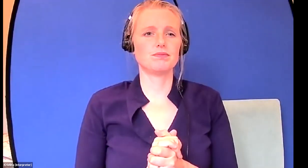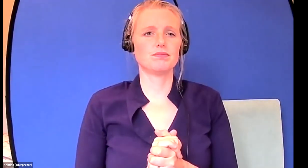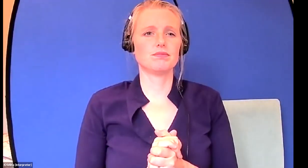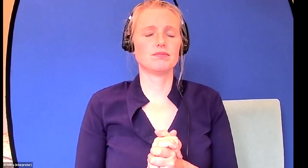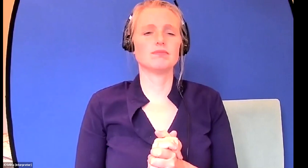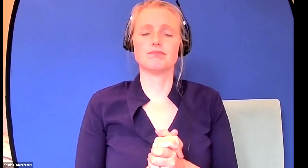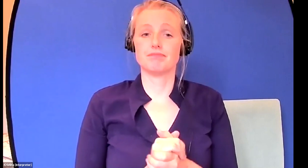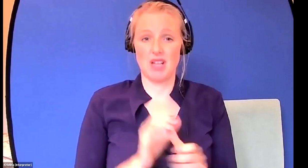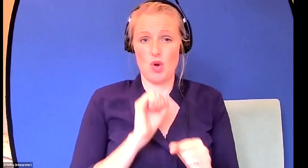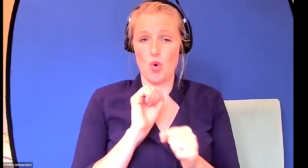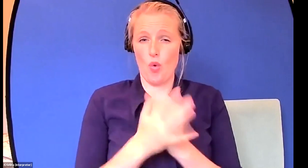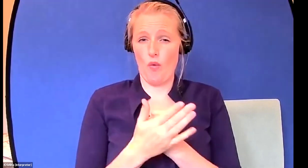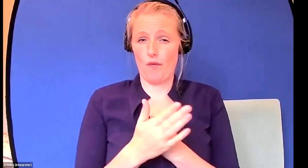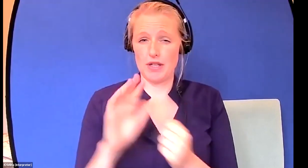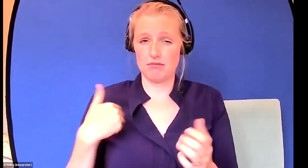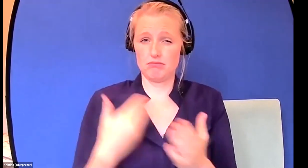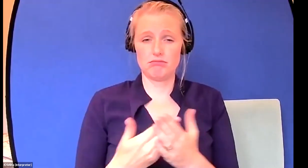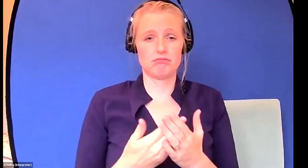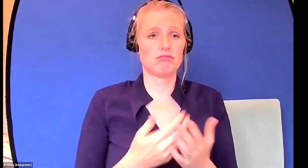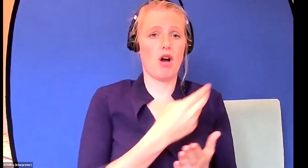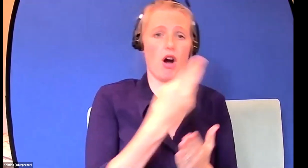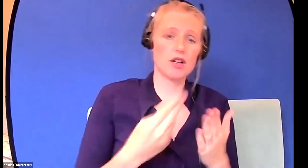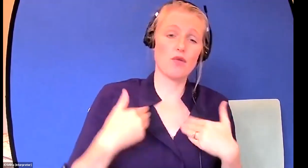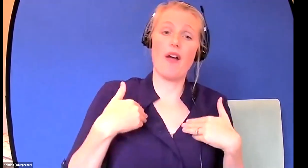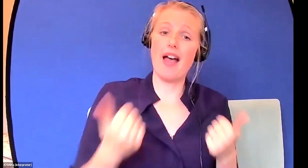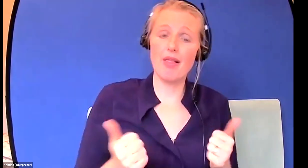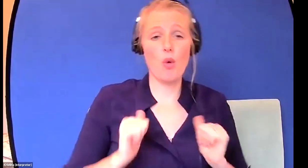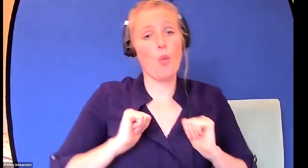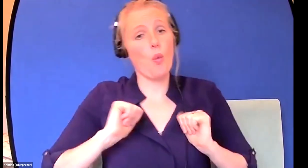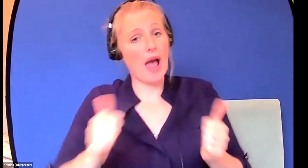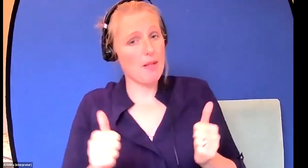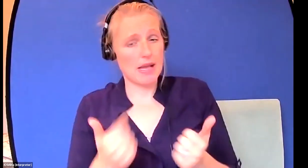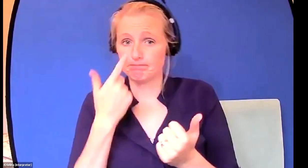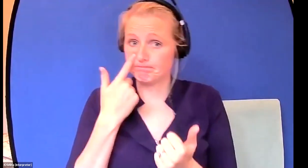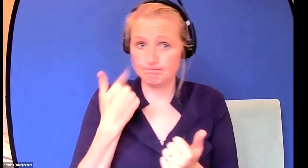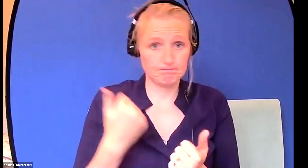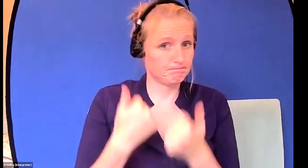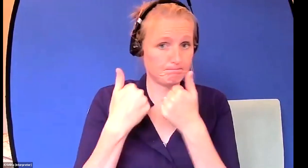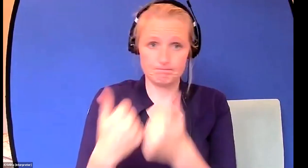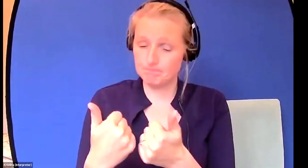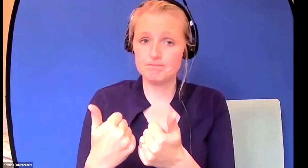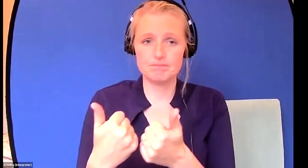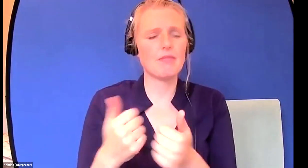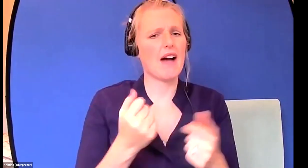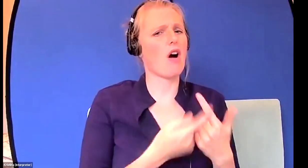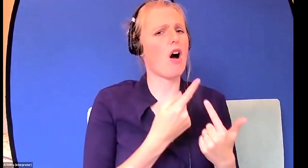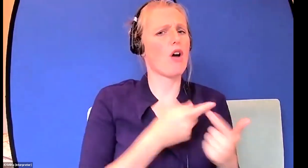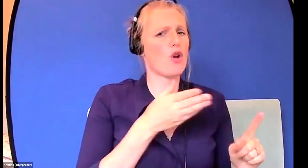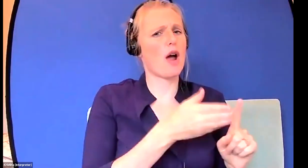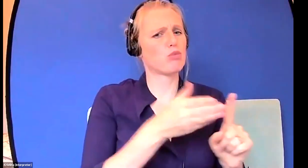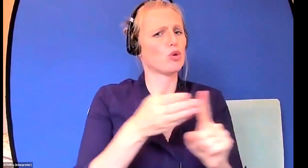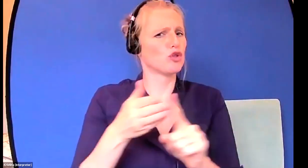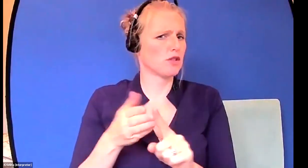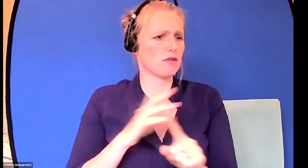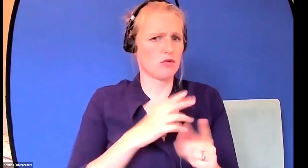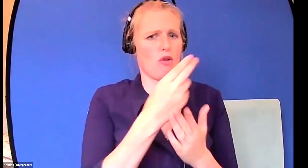In the pandemic, I think arts for health or well-being or distraction are immensely valuable, but other approaches are also possible and